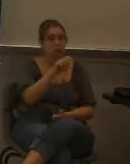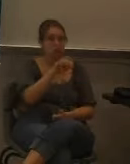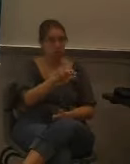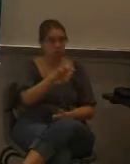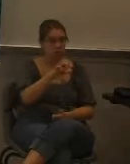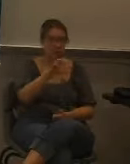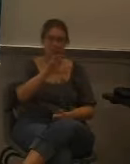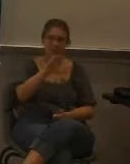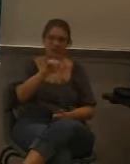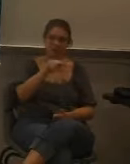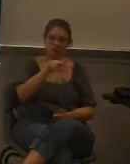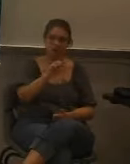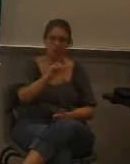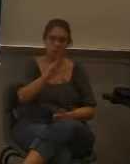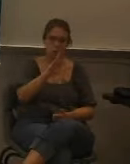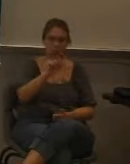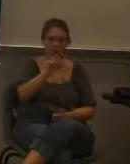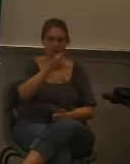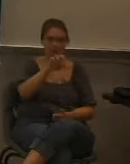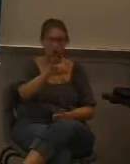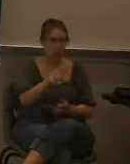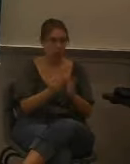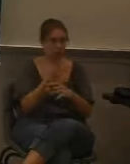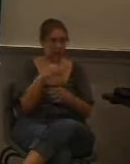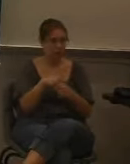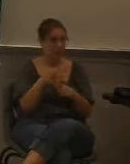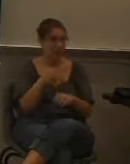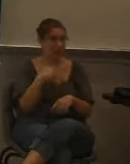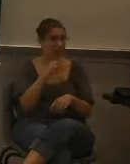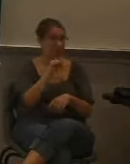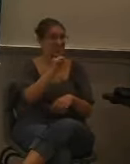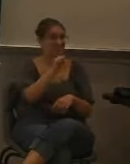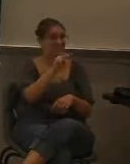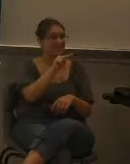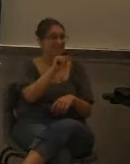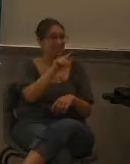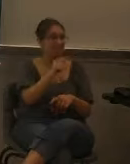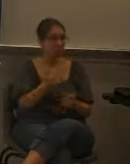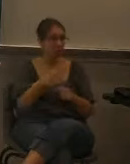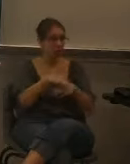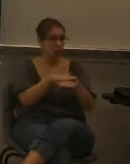in it. And the nostoc had snails living on the surface of it.